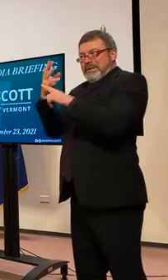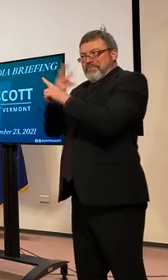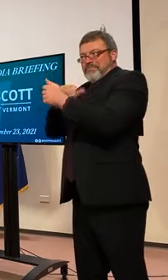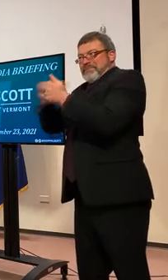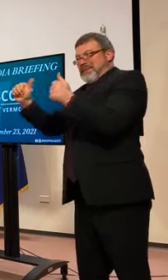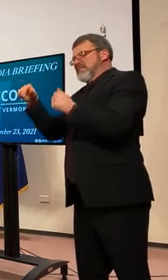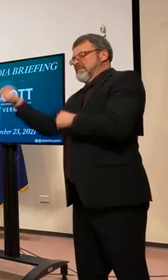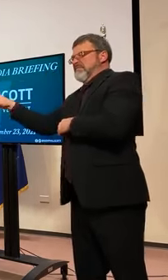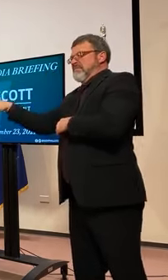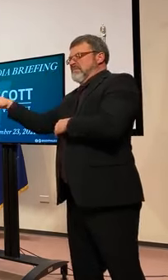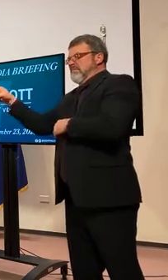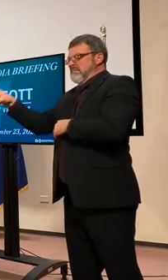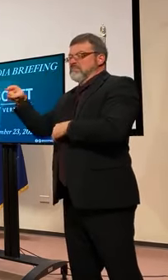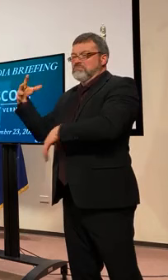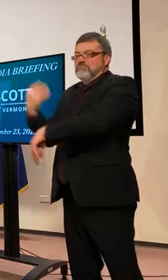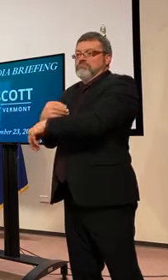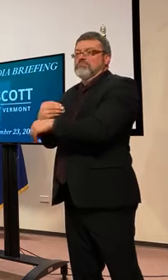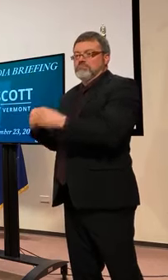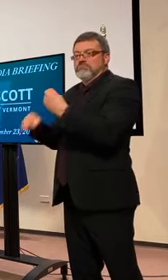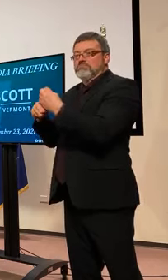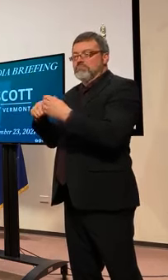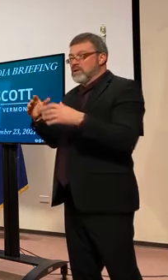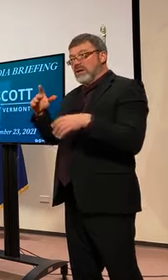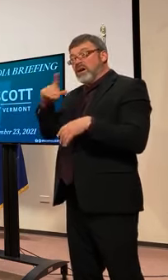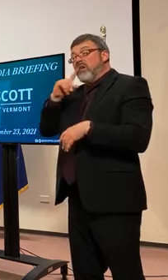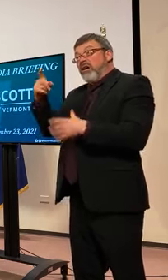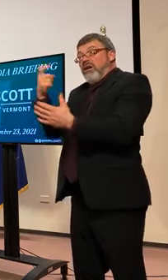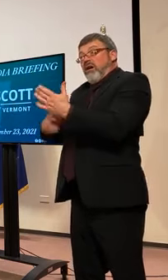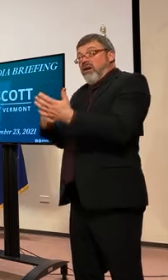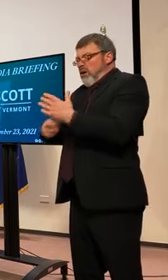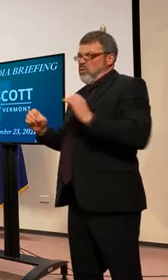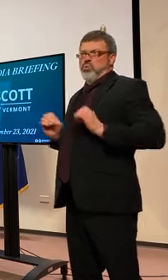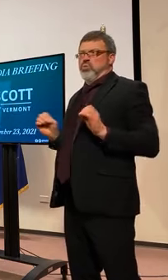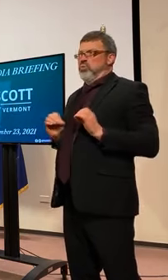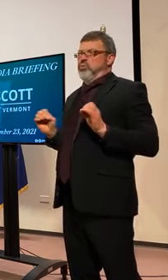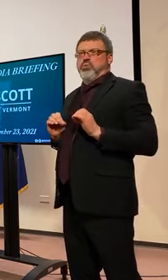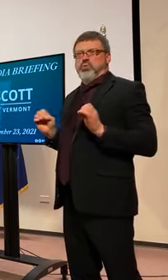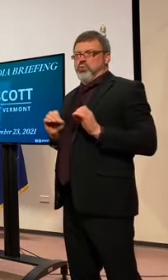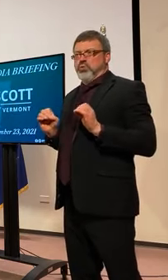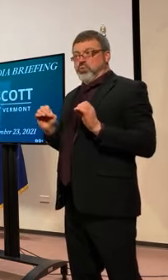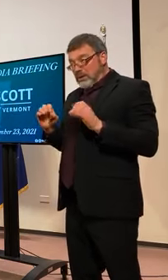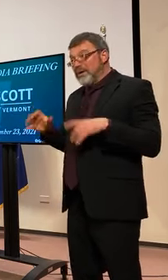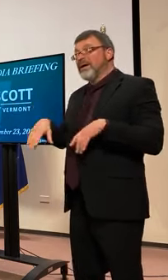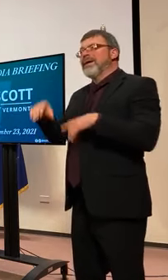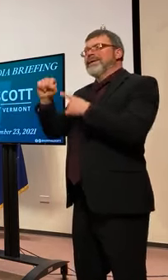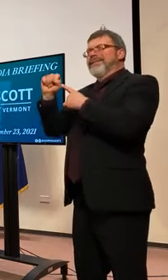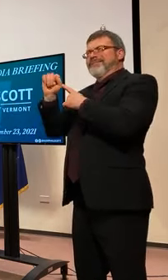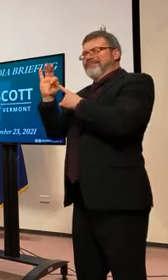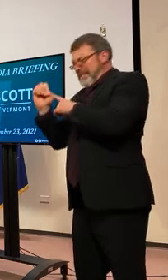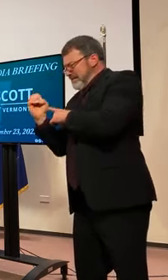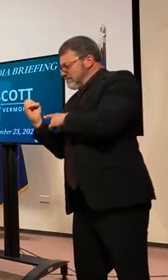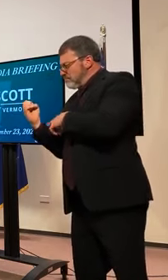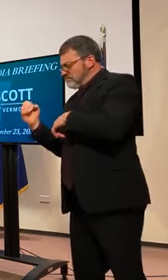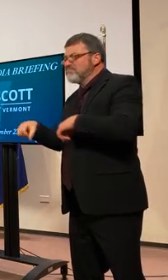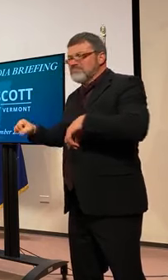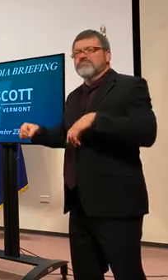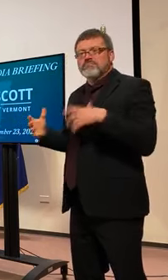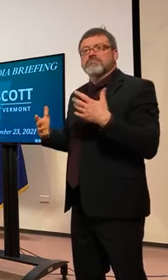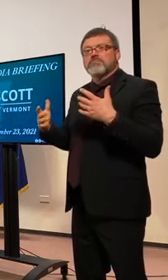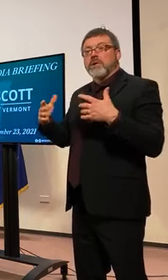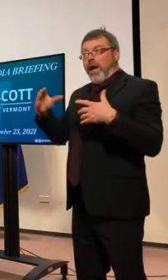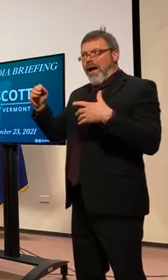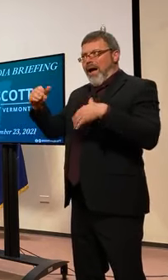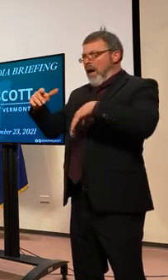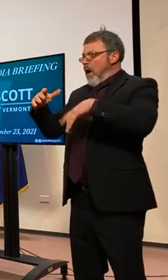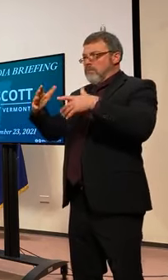free, safe, and widely available, so if it's time for your booster, get the most protection possible against COVID-19 and